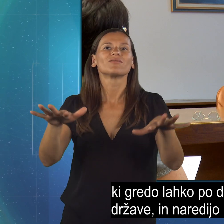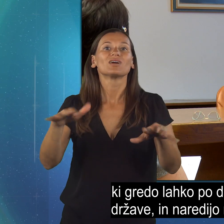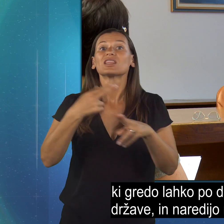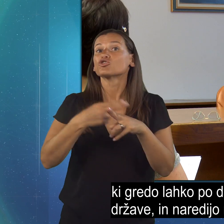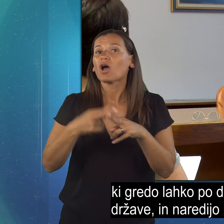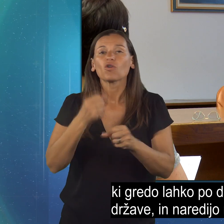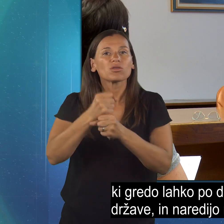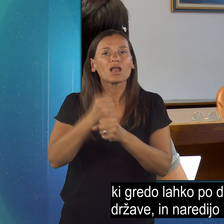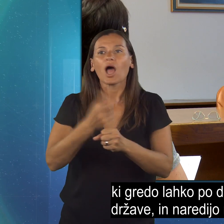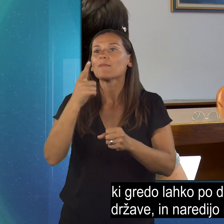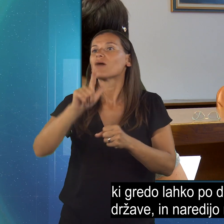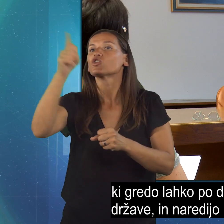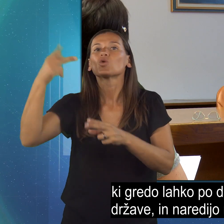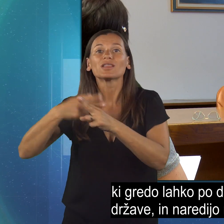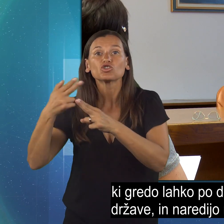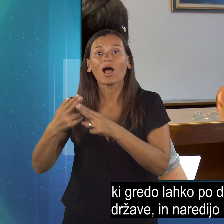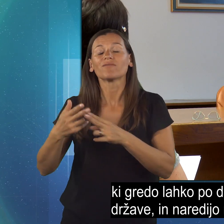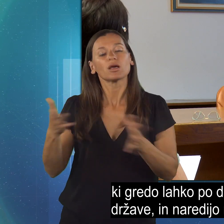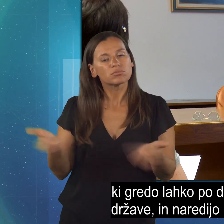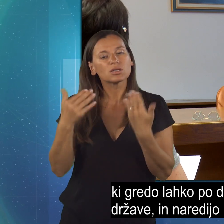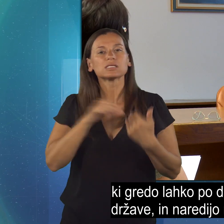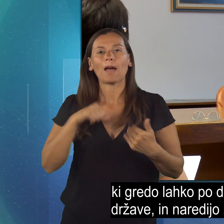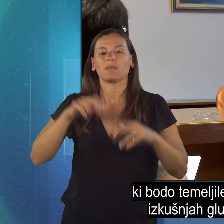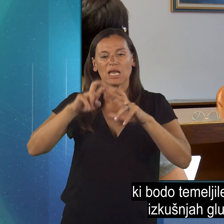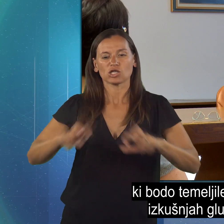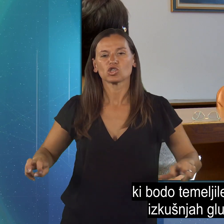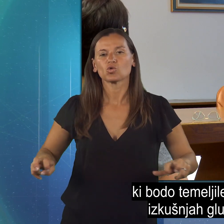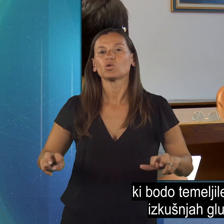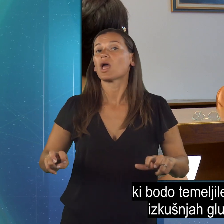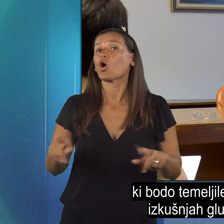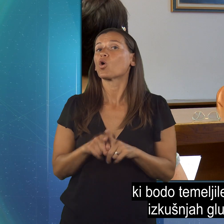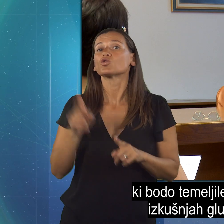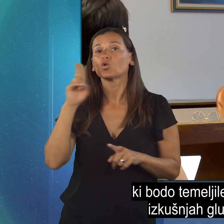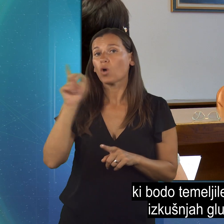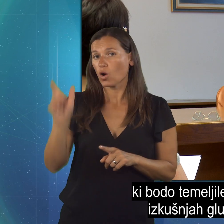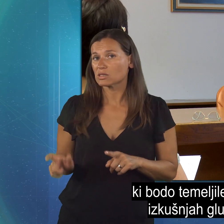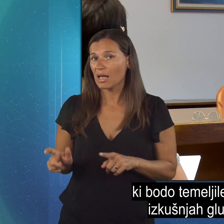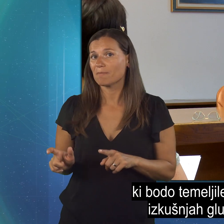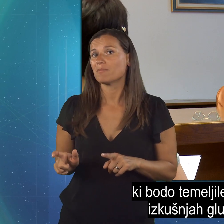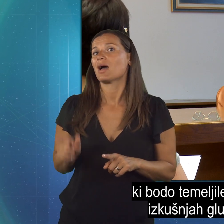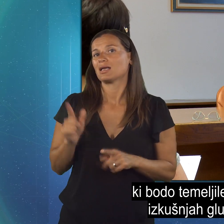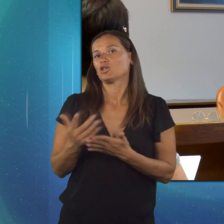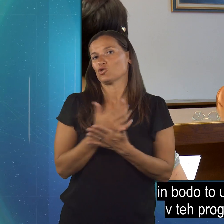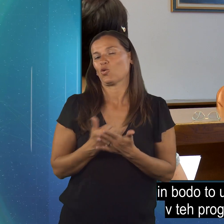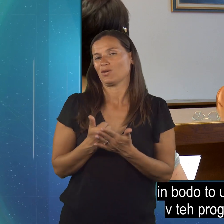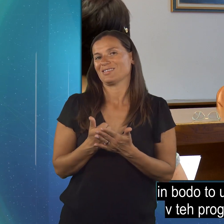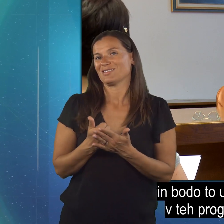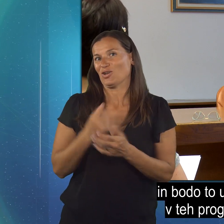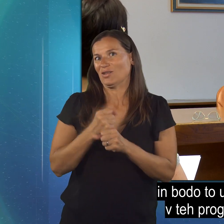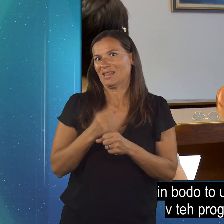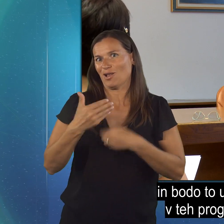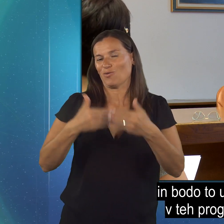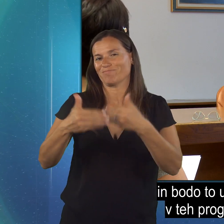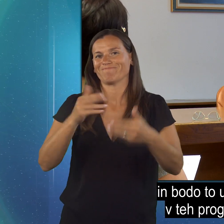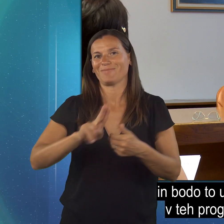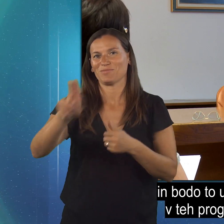into the country, into different countries, and create new research based on their experience as a deaf person and apply that to